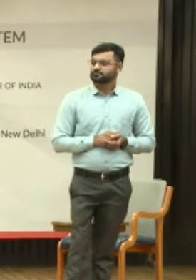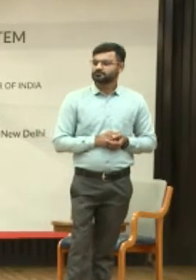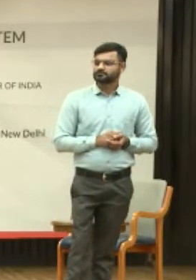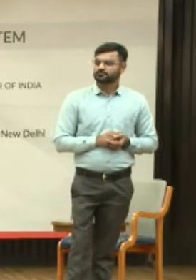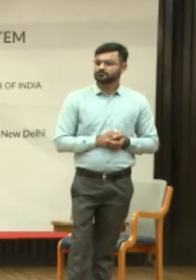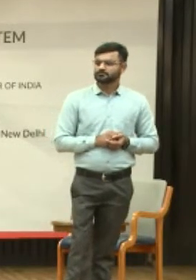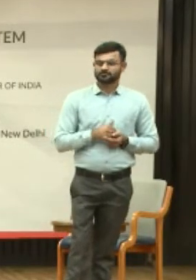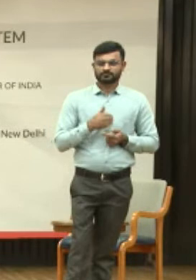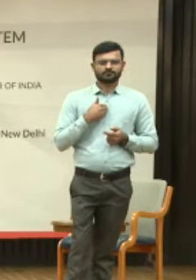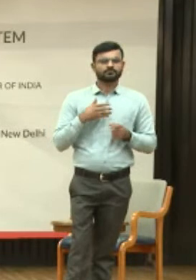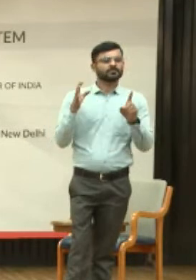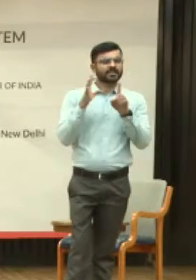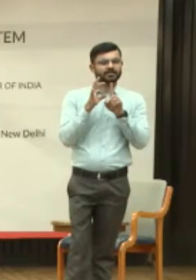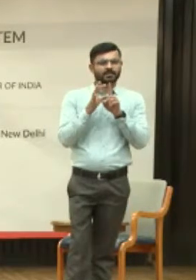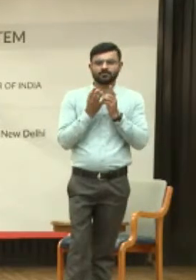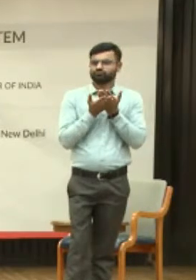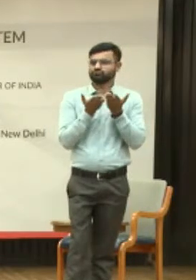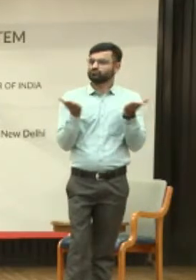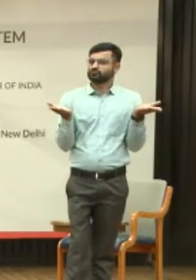We are in Delhi.